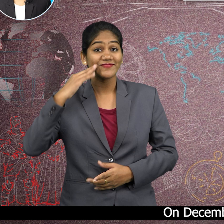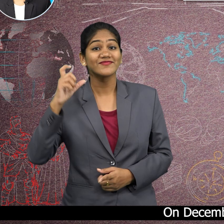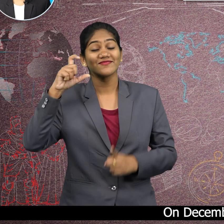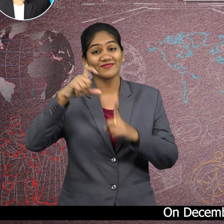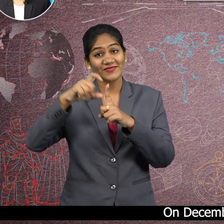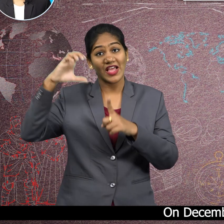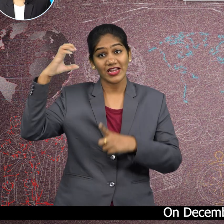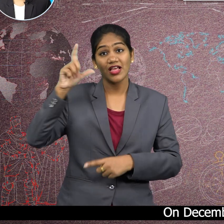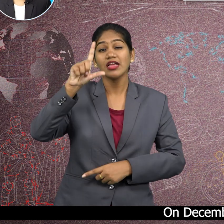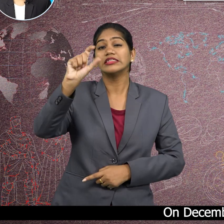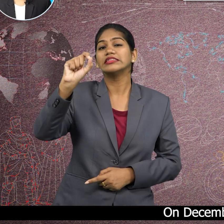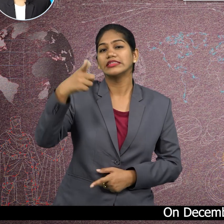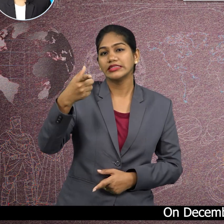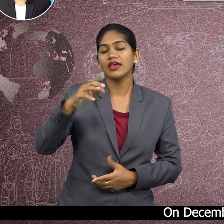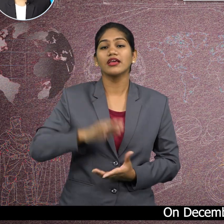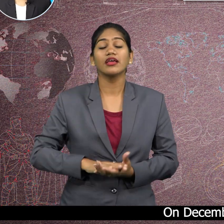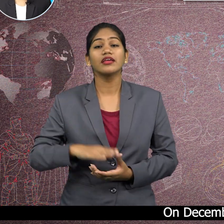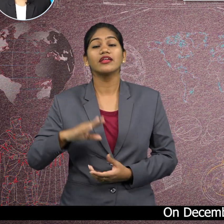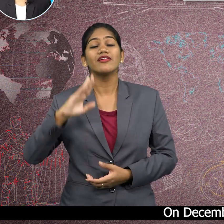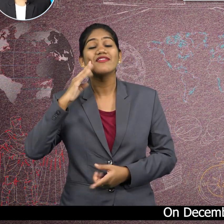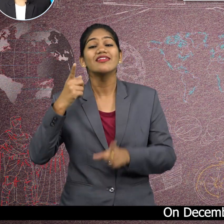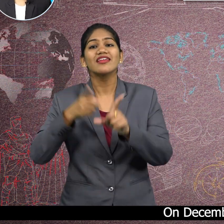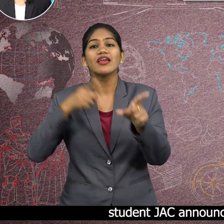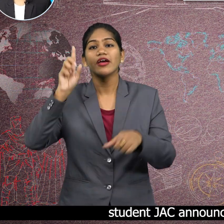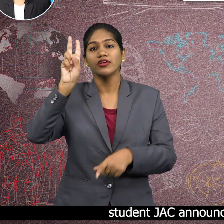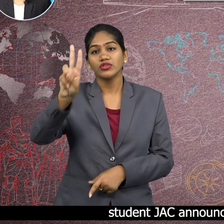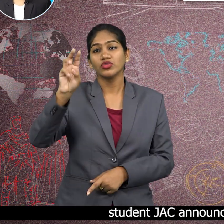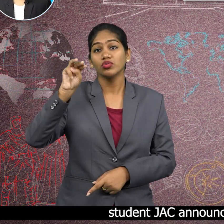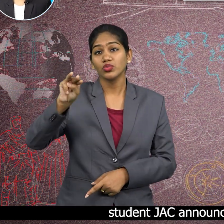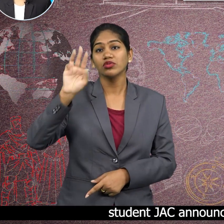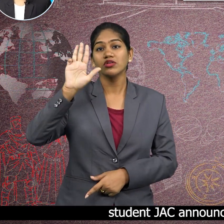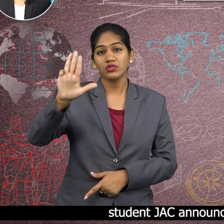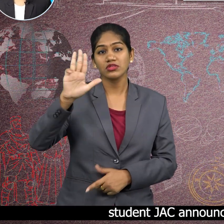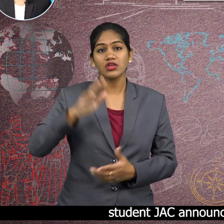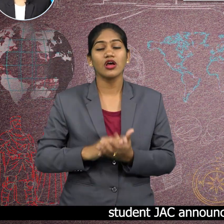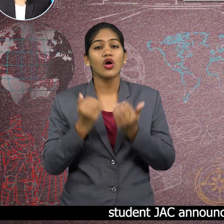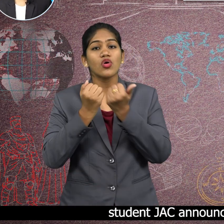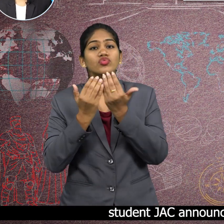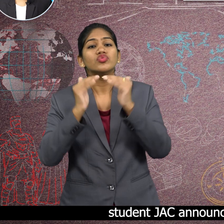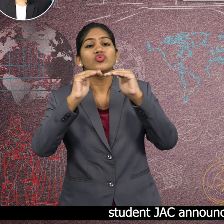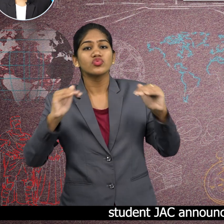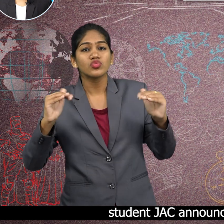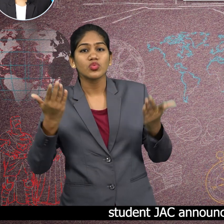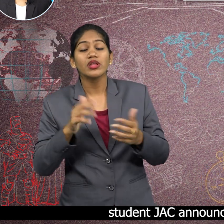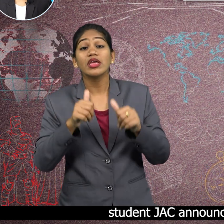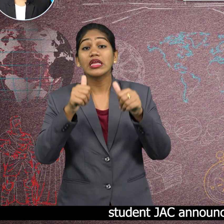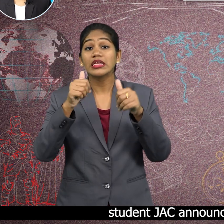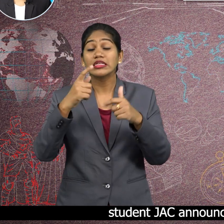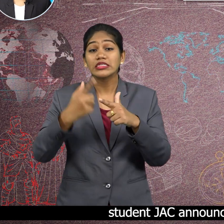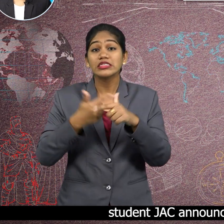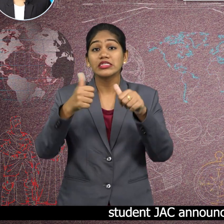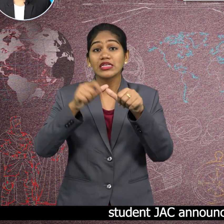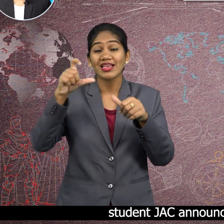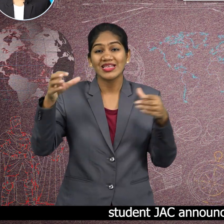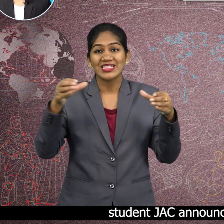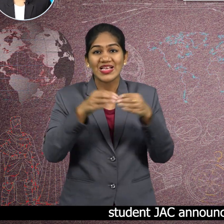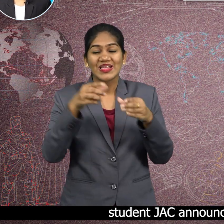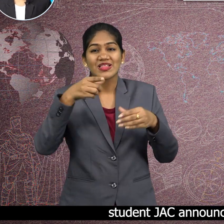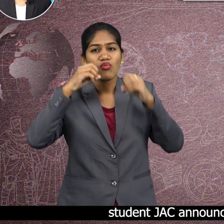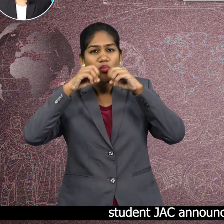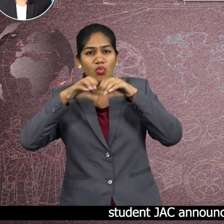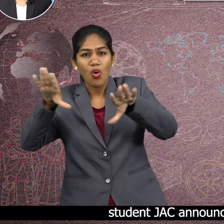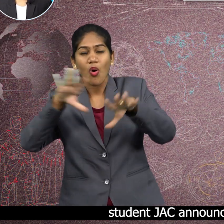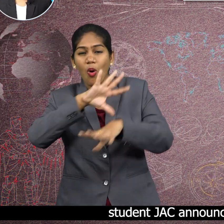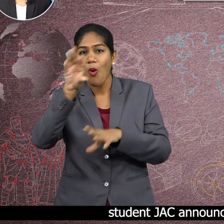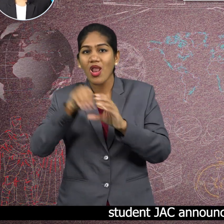on December 10, 2009, student JAC announced an assembly muttadi,